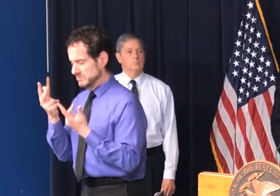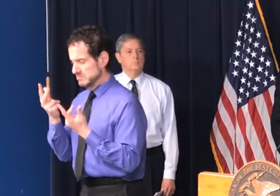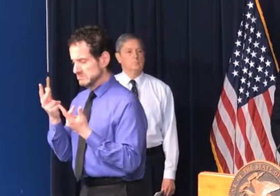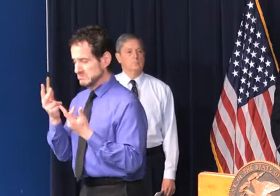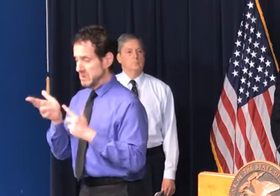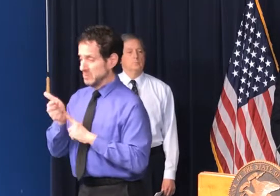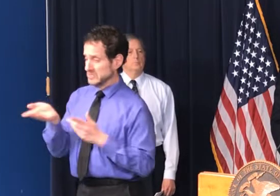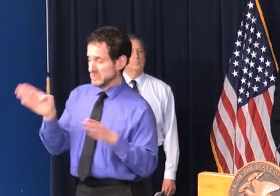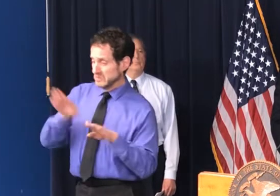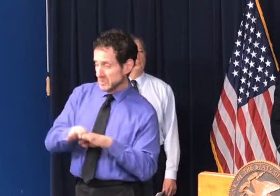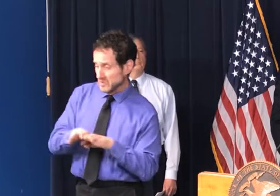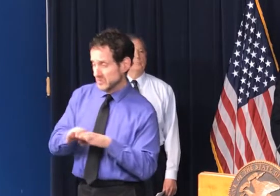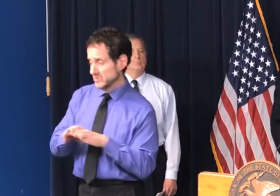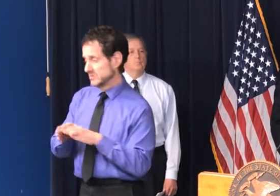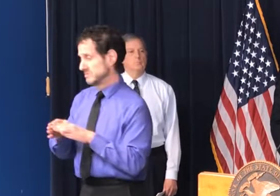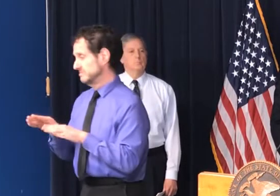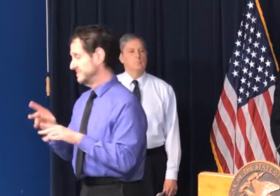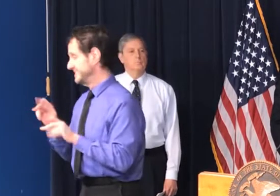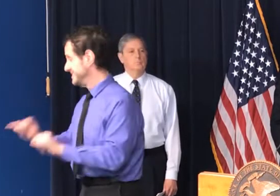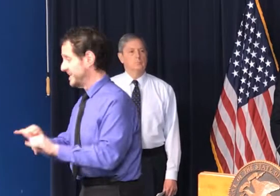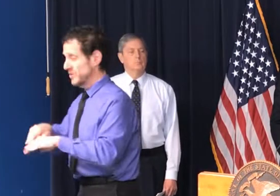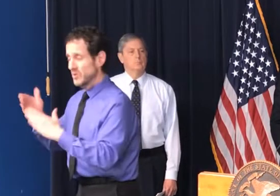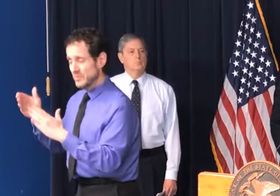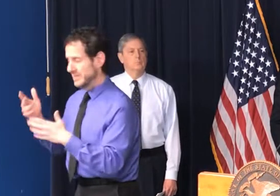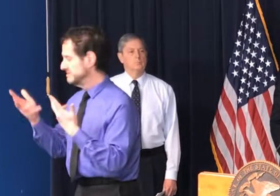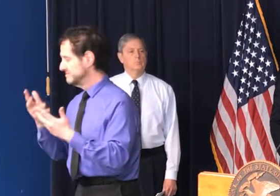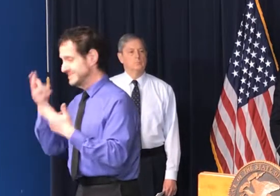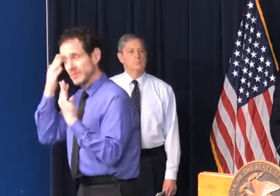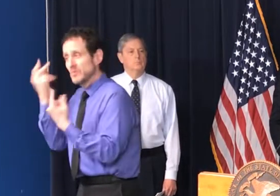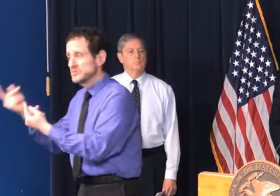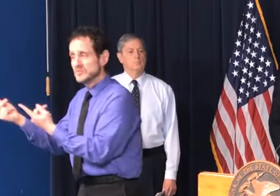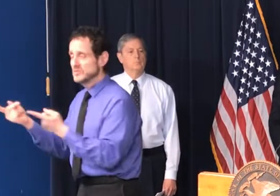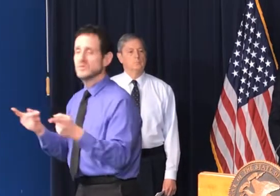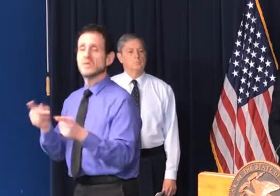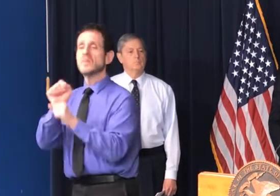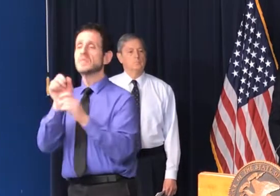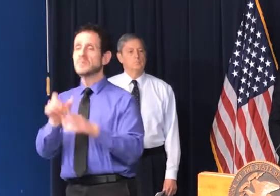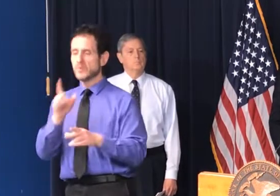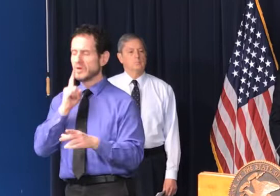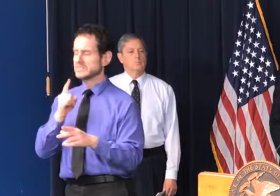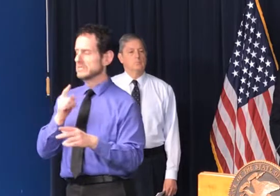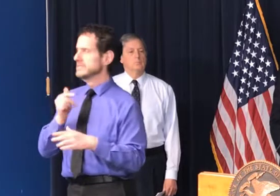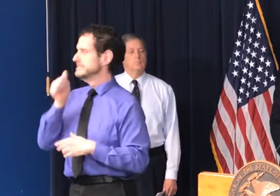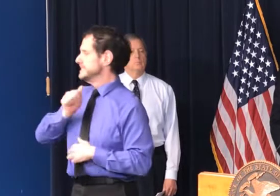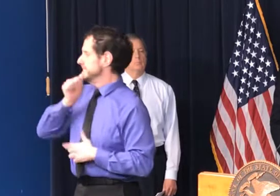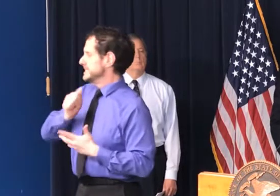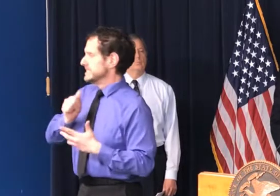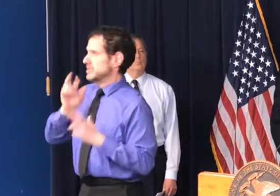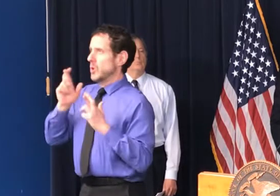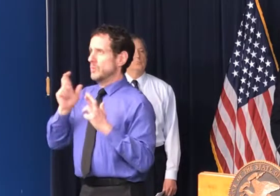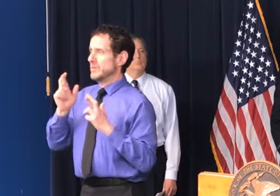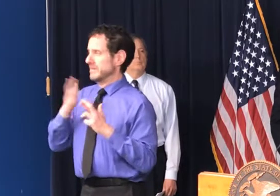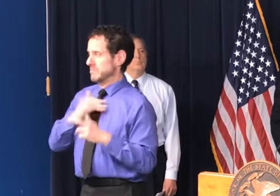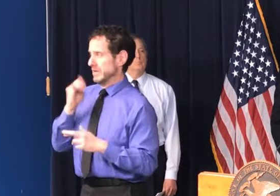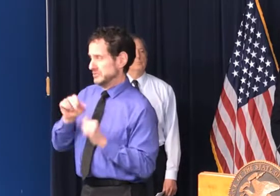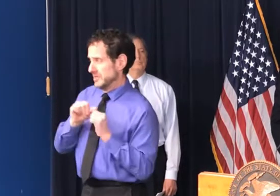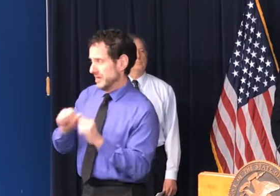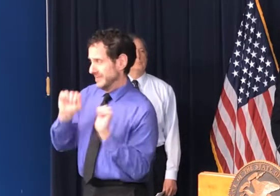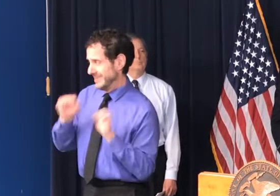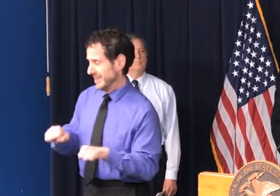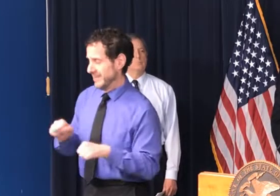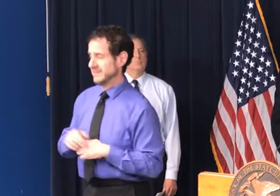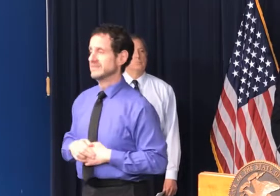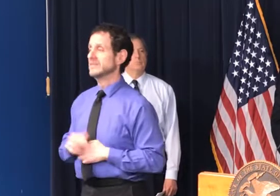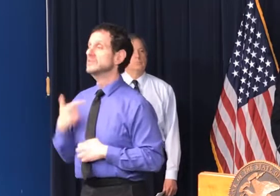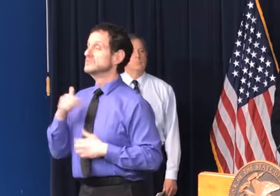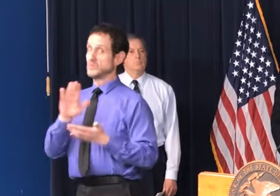their hotels altogether. Our employees are hurting and hoping that they can just keep their job. That is why